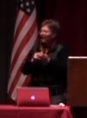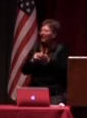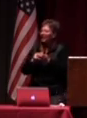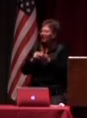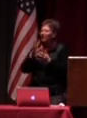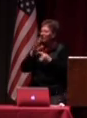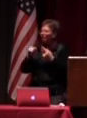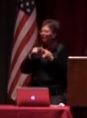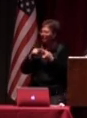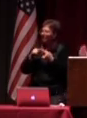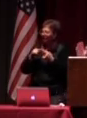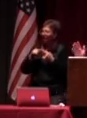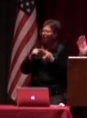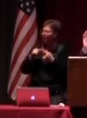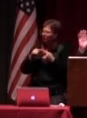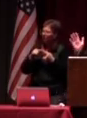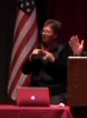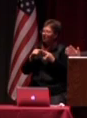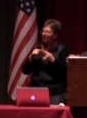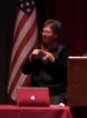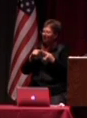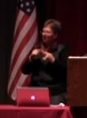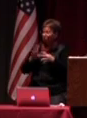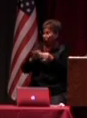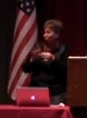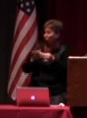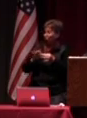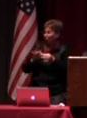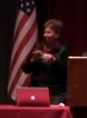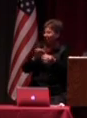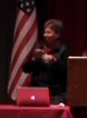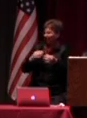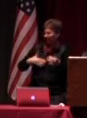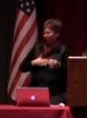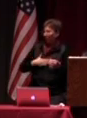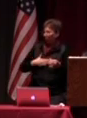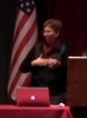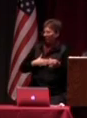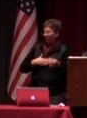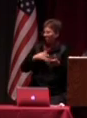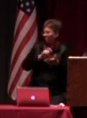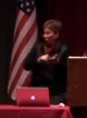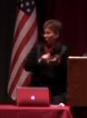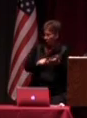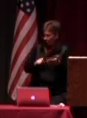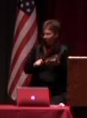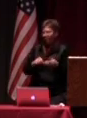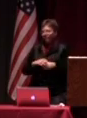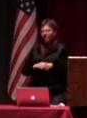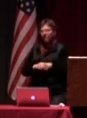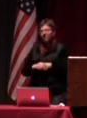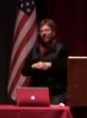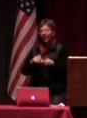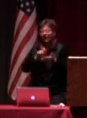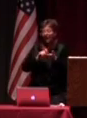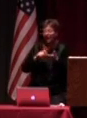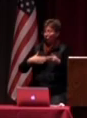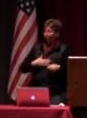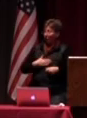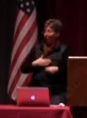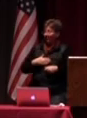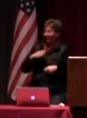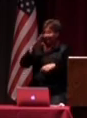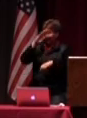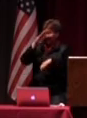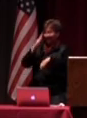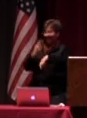figure of the emperor. Bonapartism would in fact refuse to die in France. And while Napoleon's son never came to the